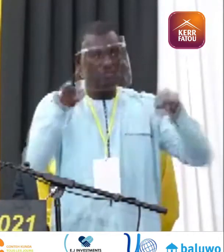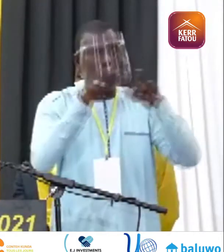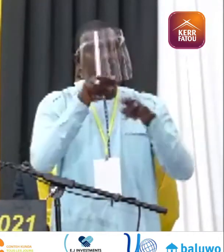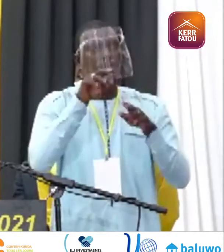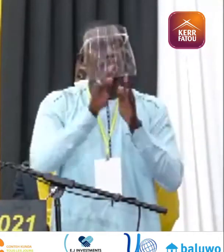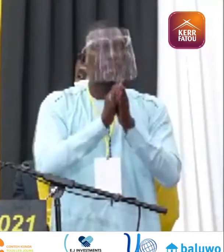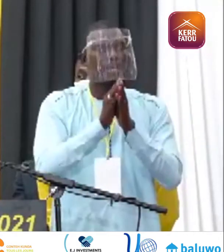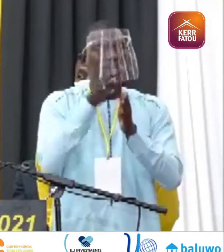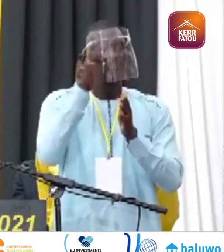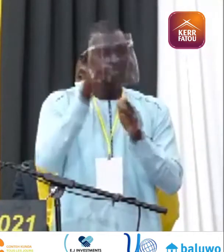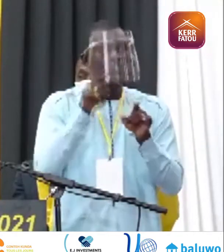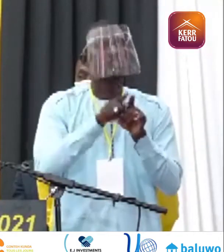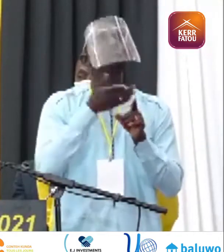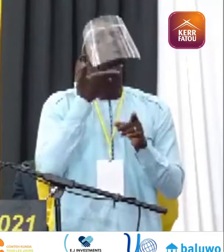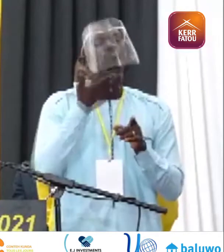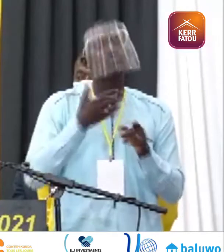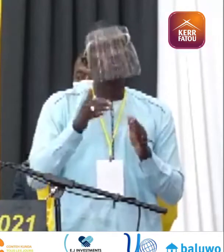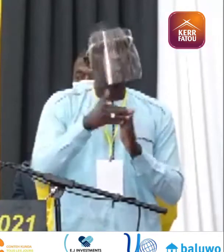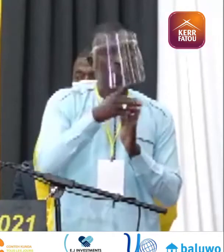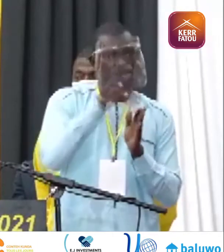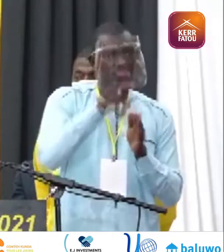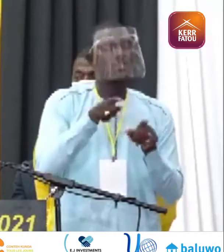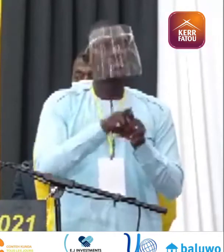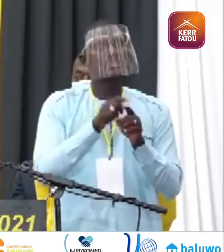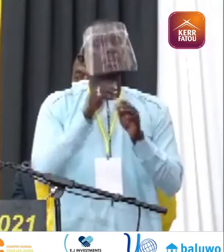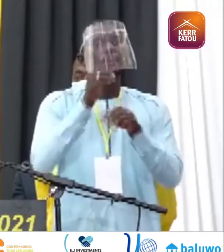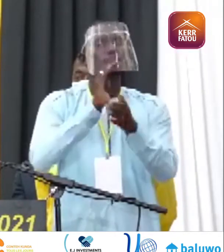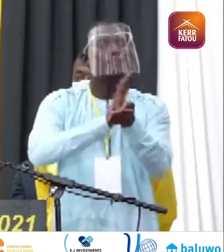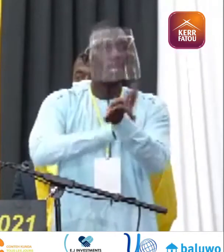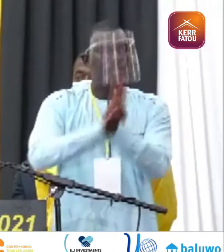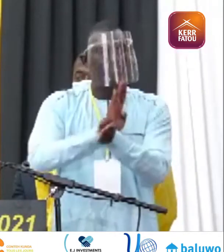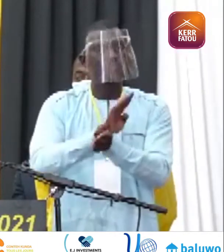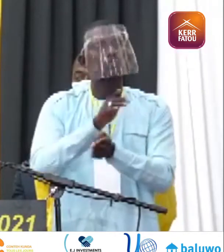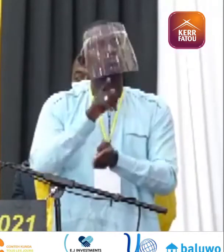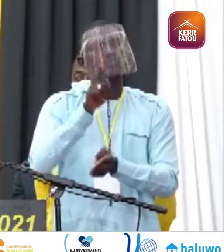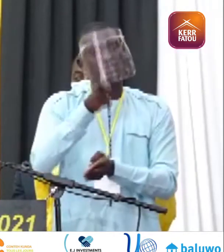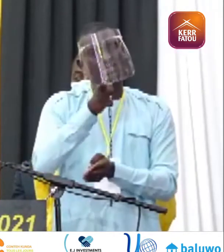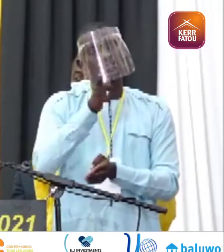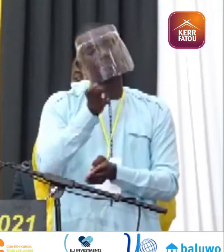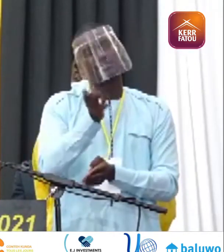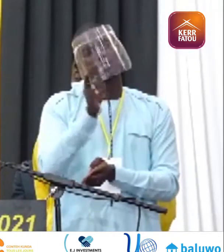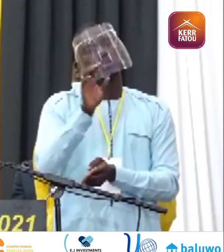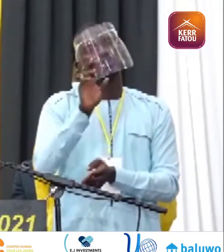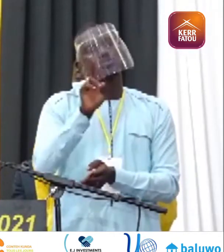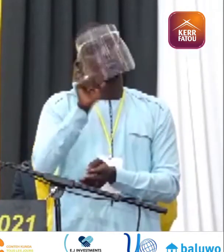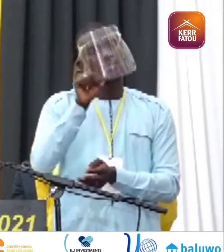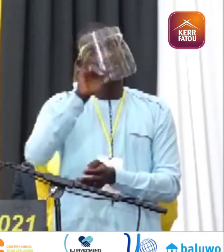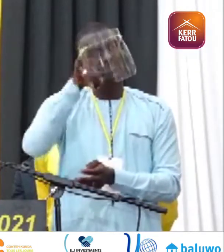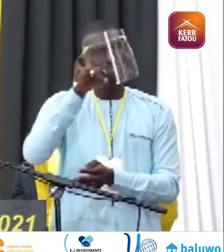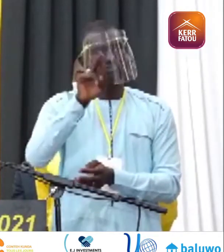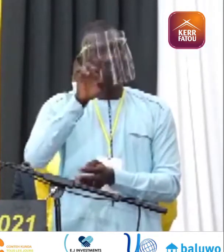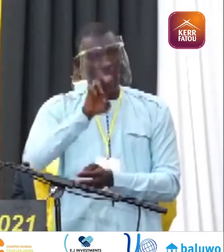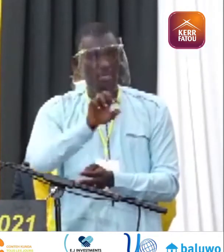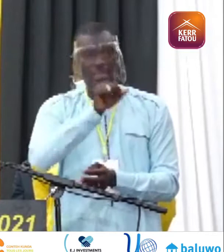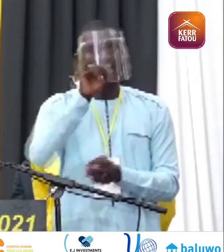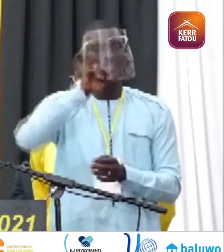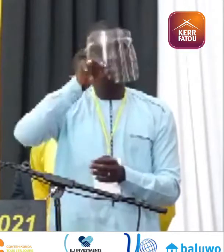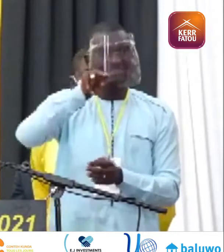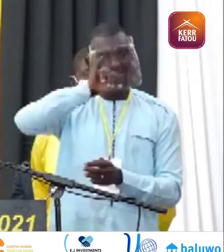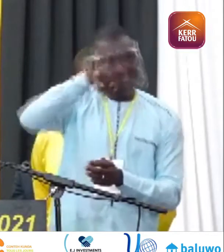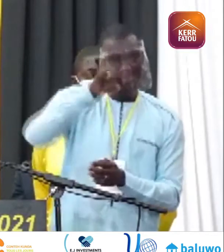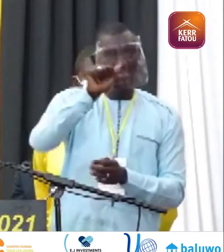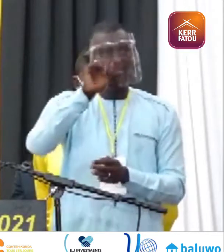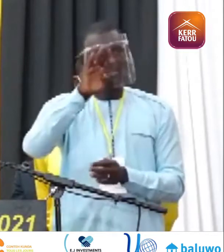coordinator and its youth cultivated the Findi farm in Badibu Gunjur and beans in Jabakunda, in which harvesting was